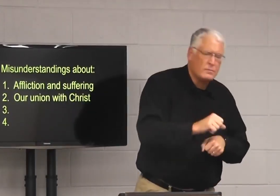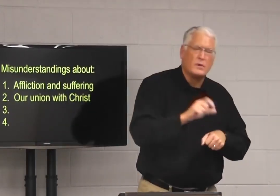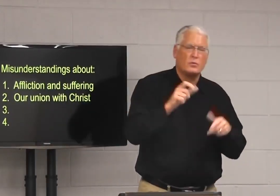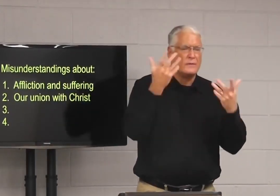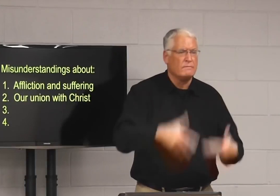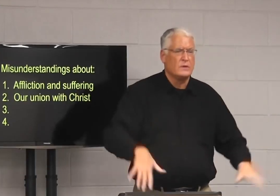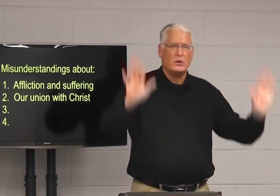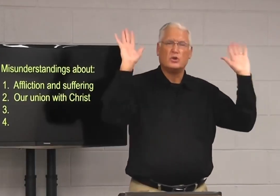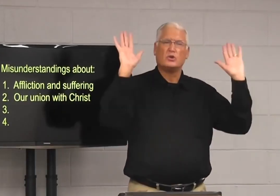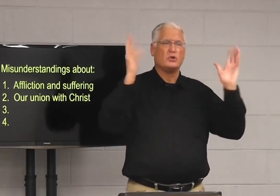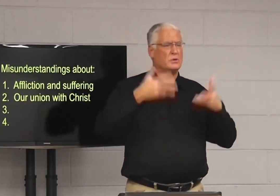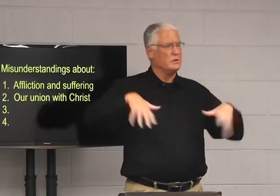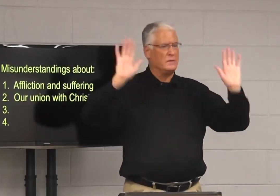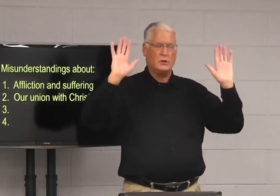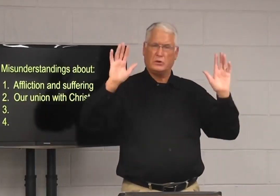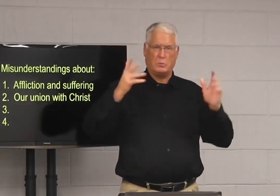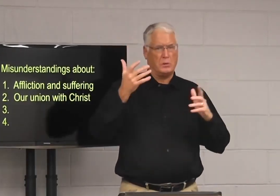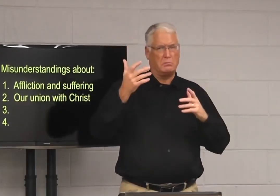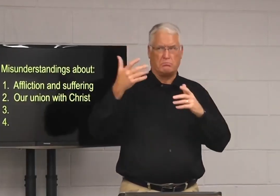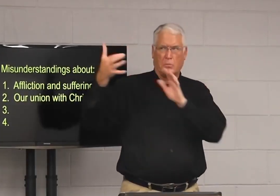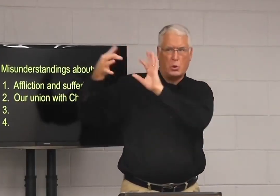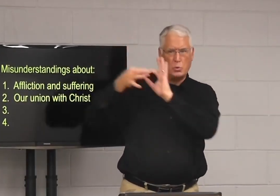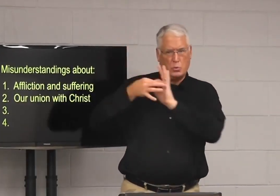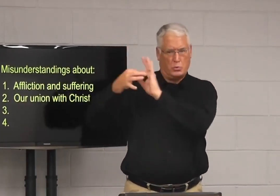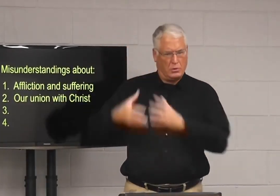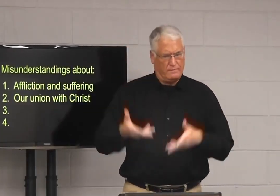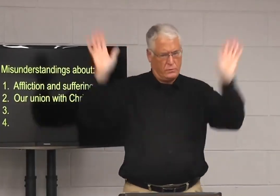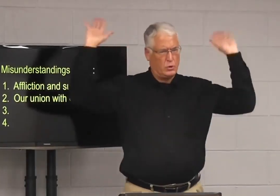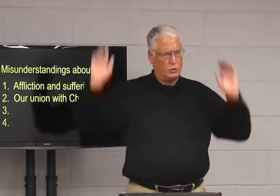no more bad habits, that that's automatically over with.